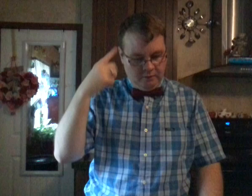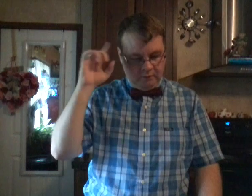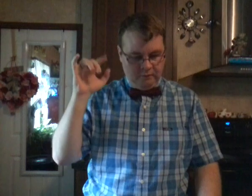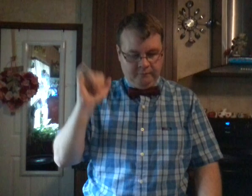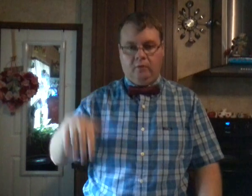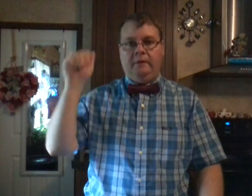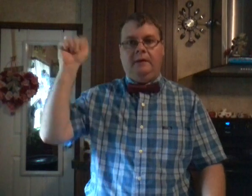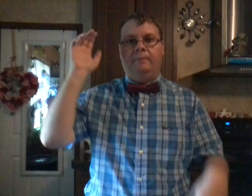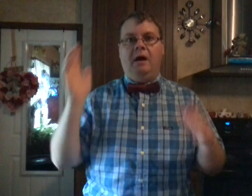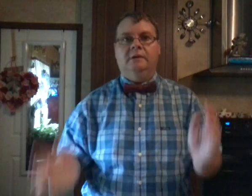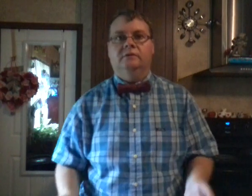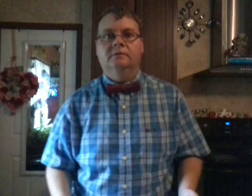for the apostles.